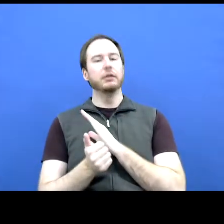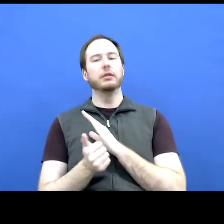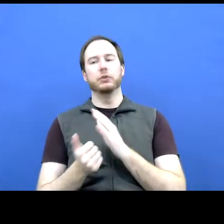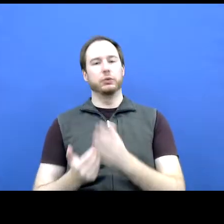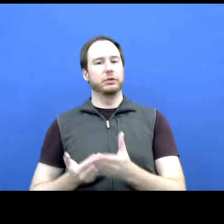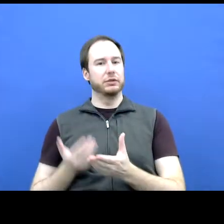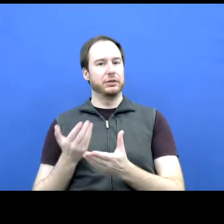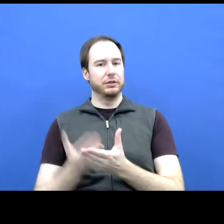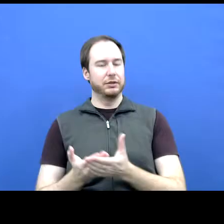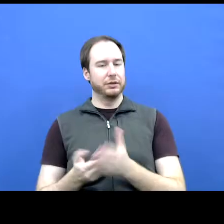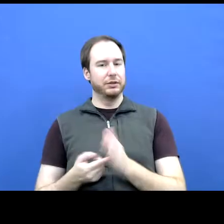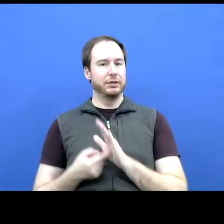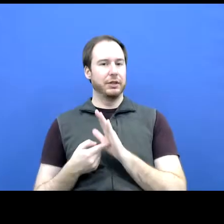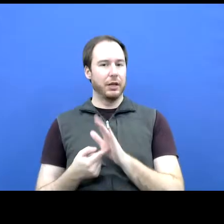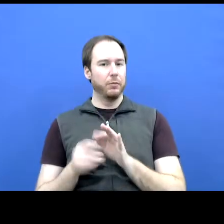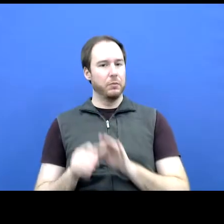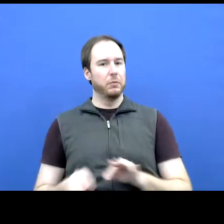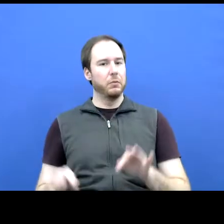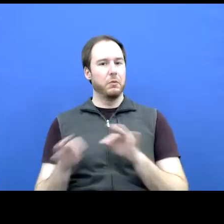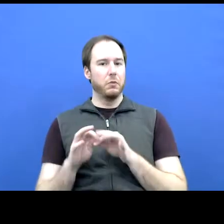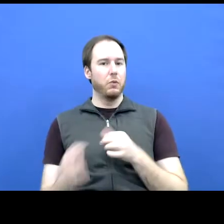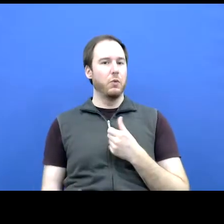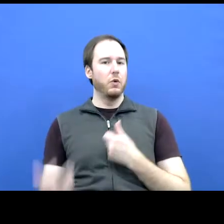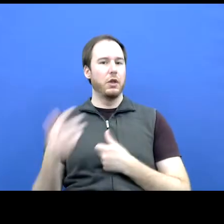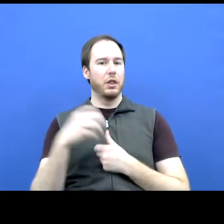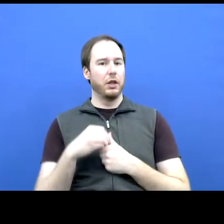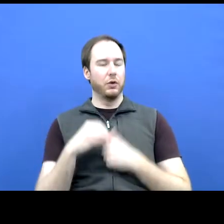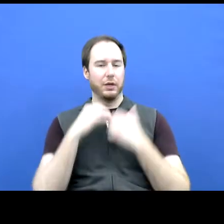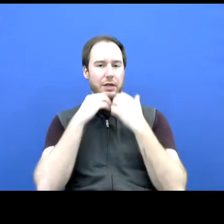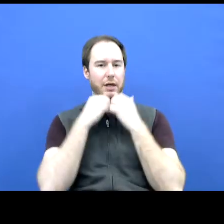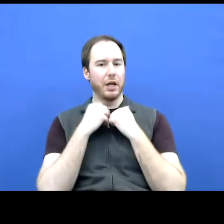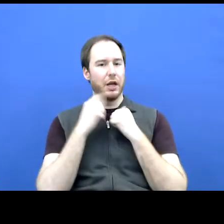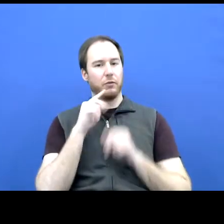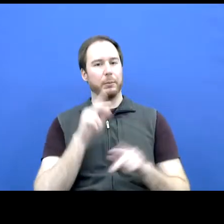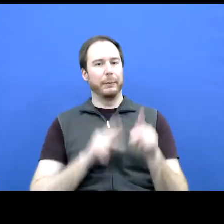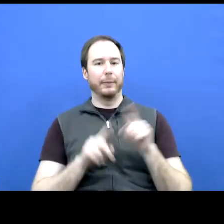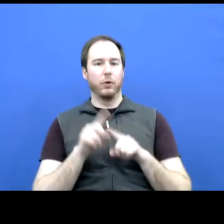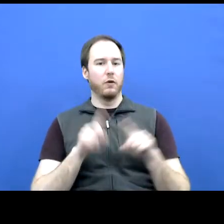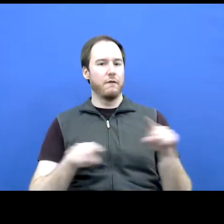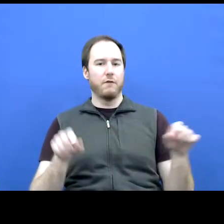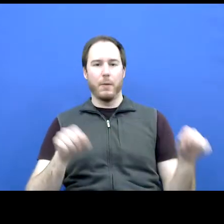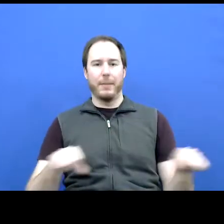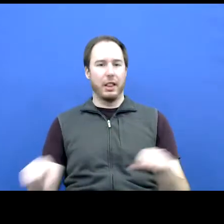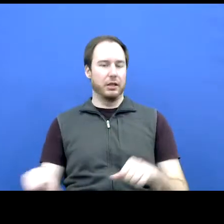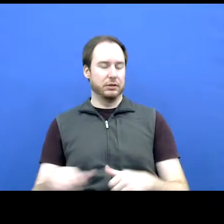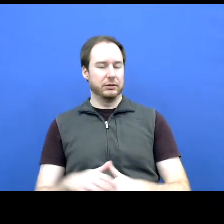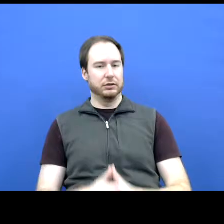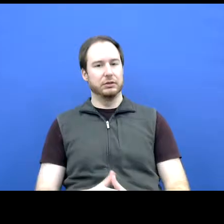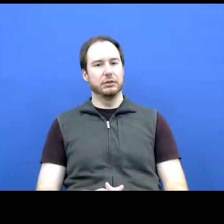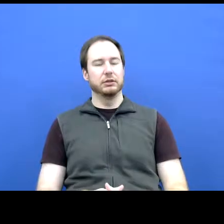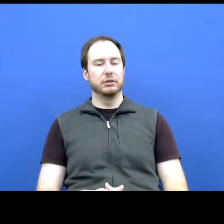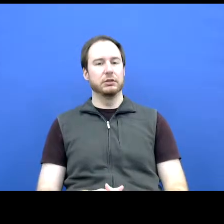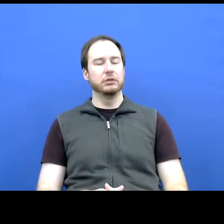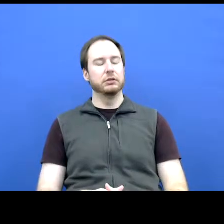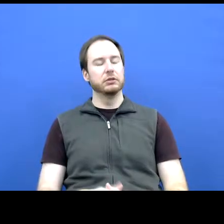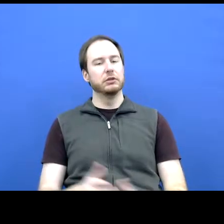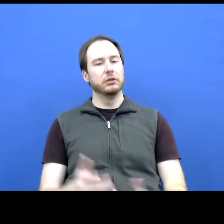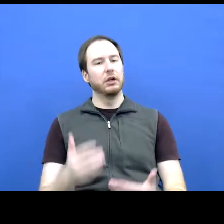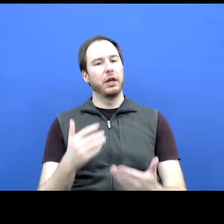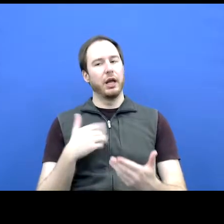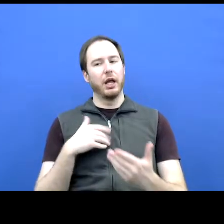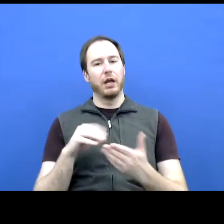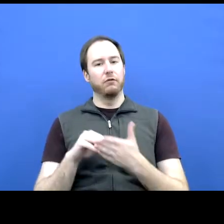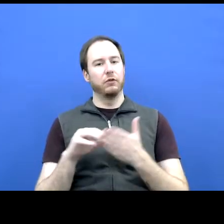the importance of inclusion and care for people of all abilities. And it creates stability for